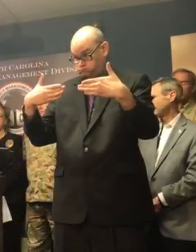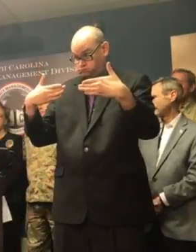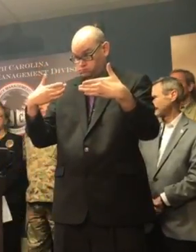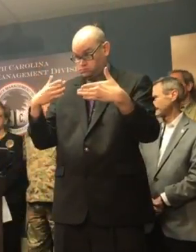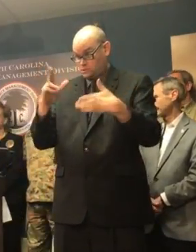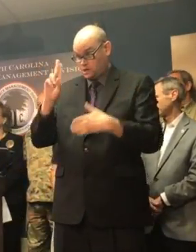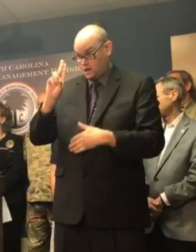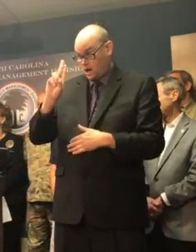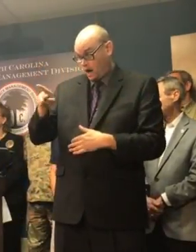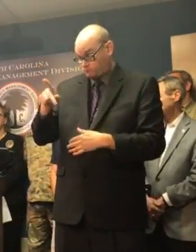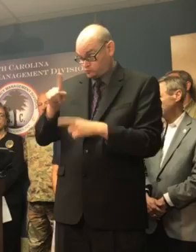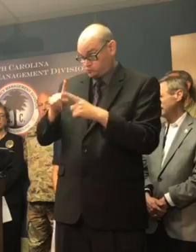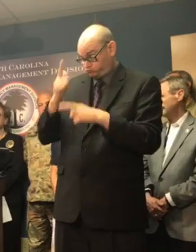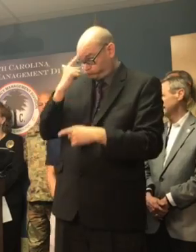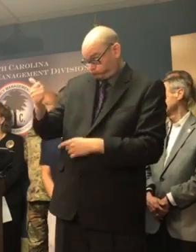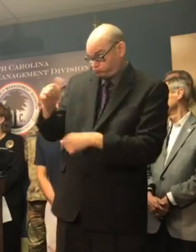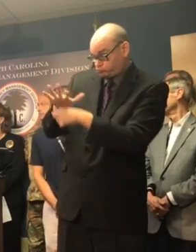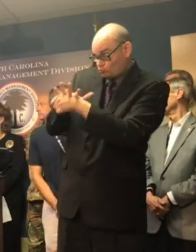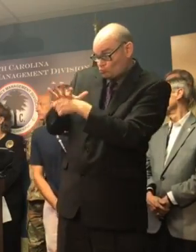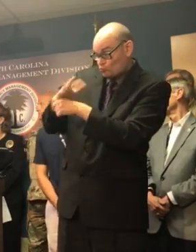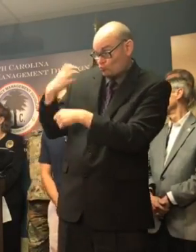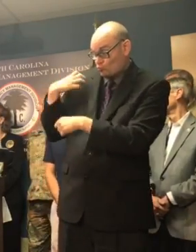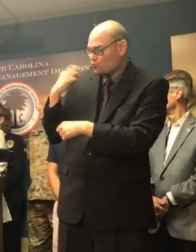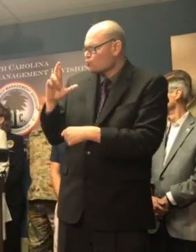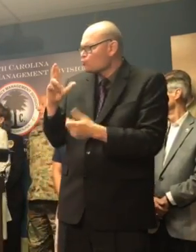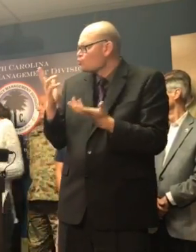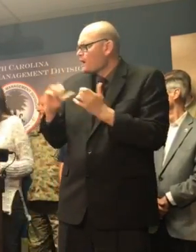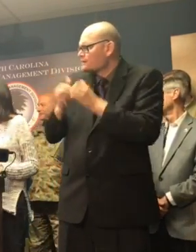level? Christy?